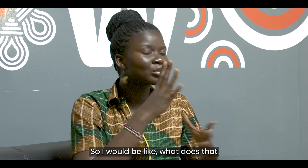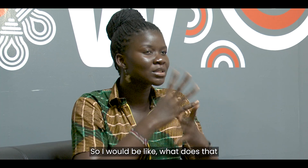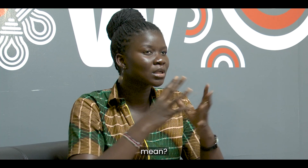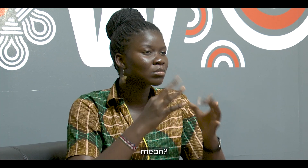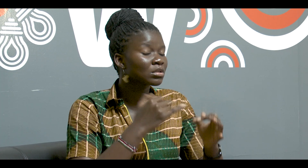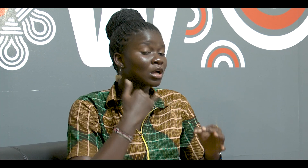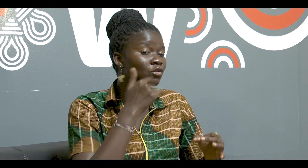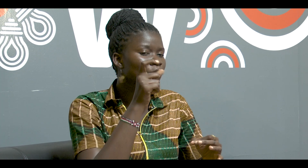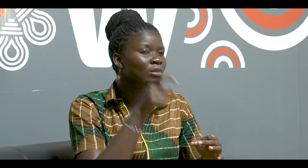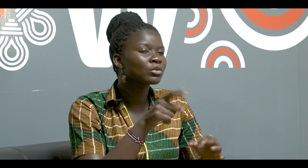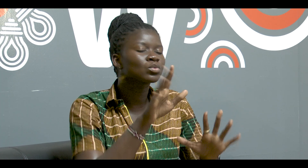mean?